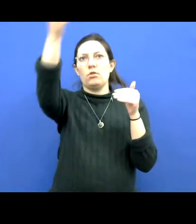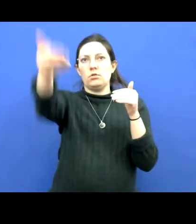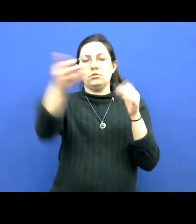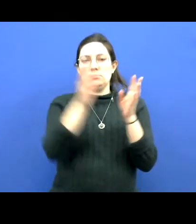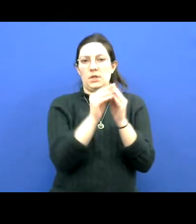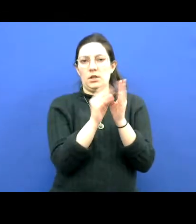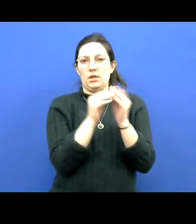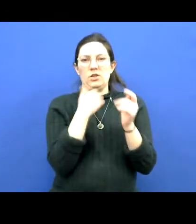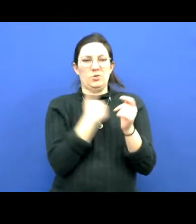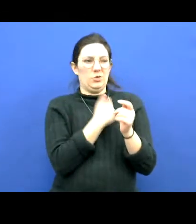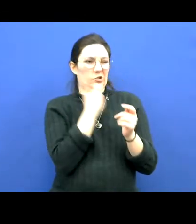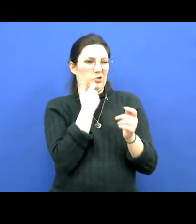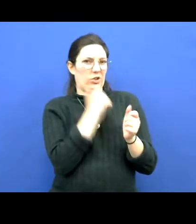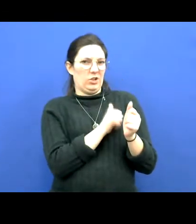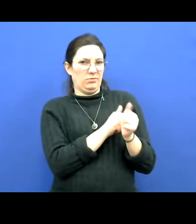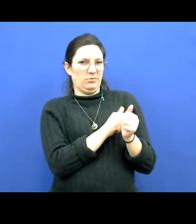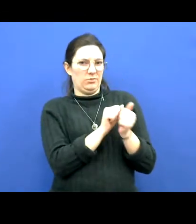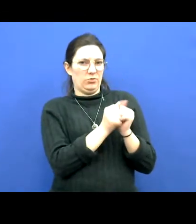updated the law.